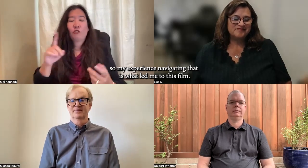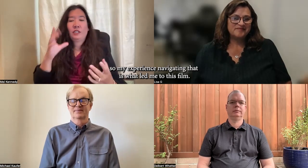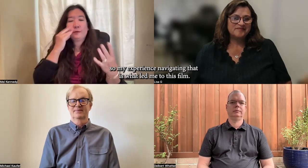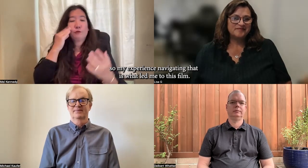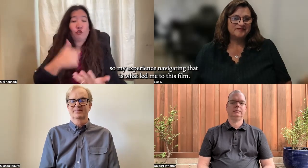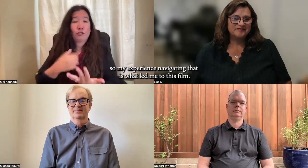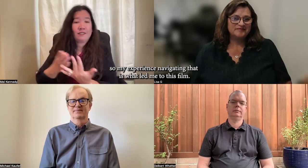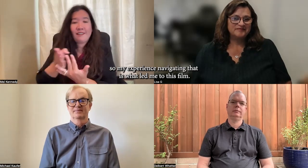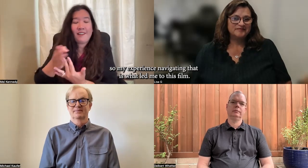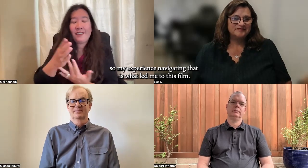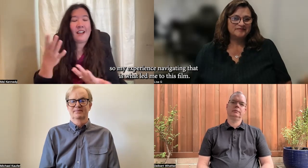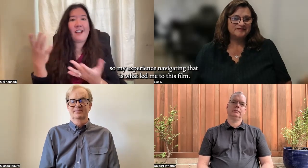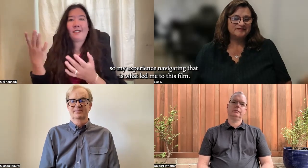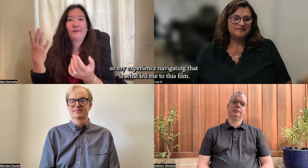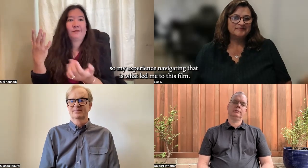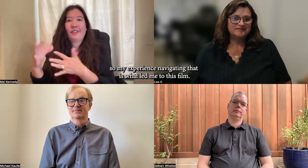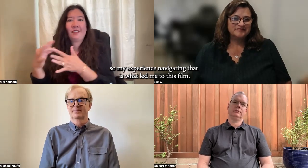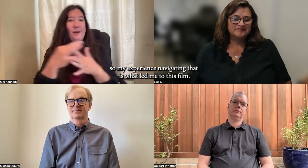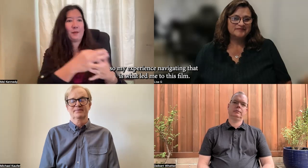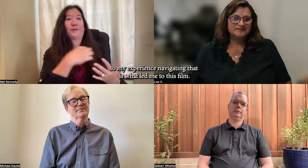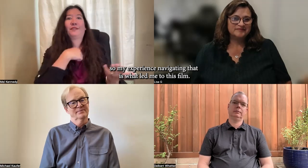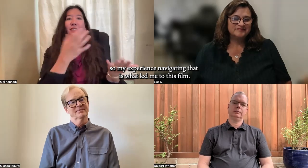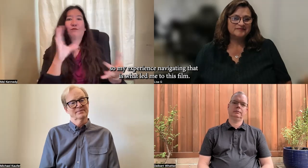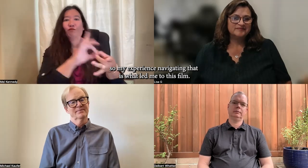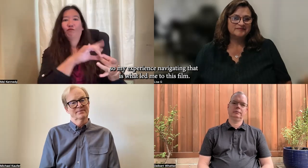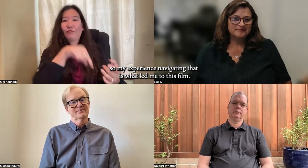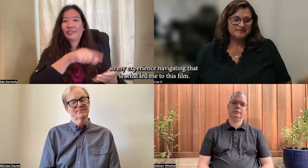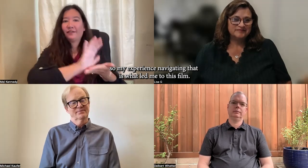my experience navigating that is what led me to this film.